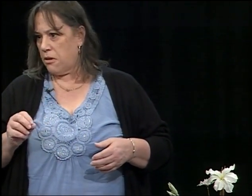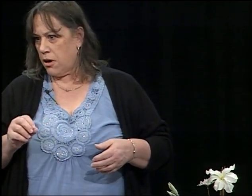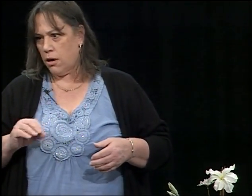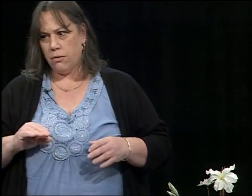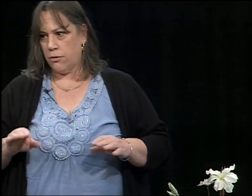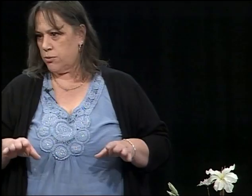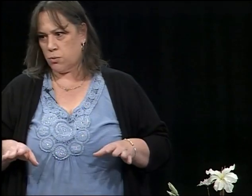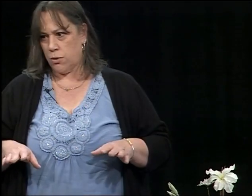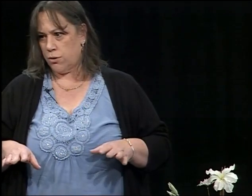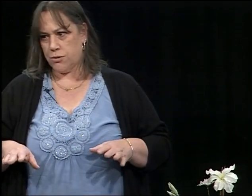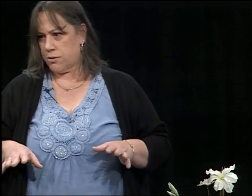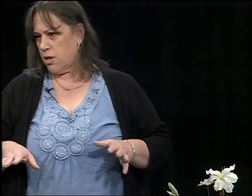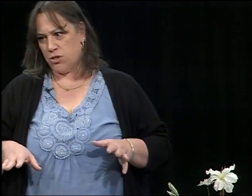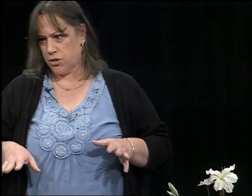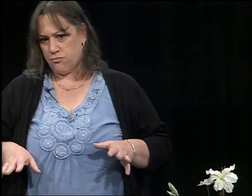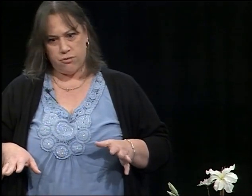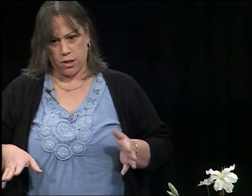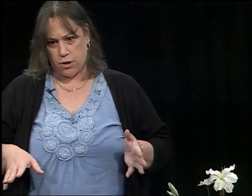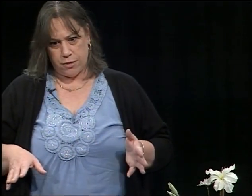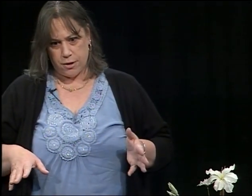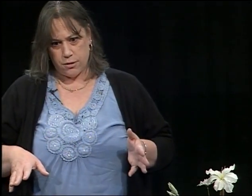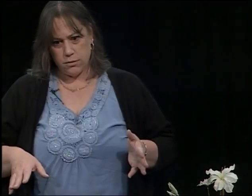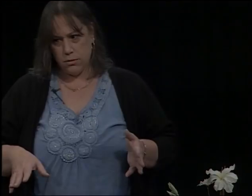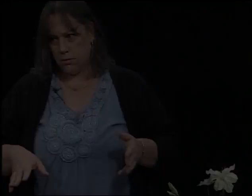the, those words are just really not there. So it's just basic.